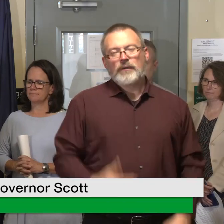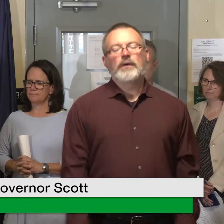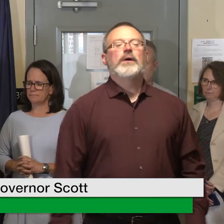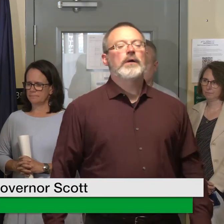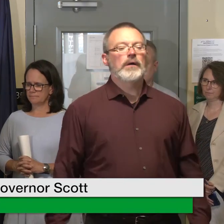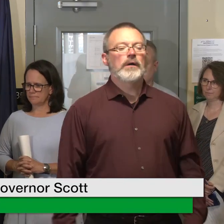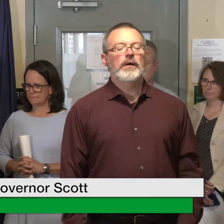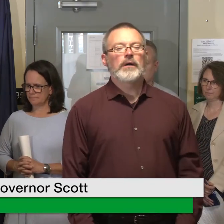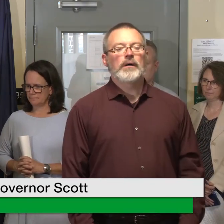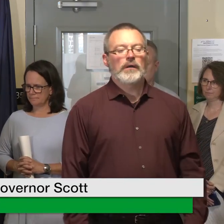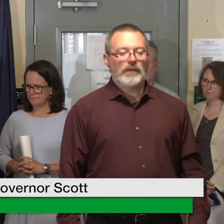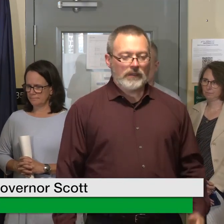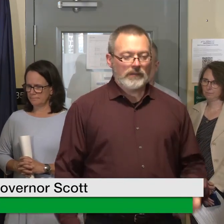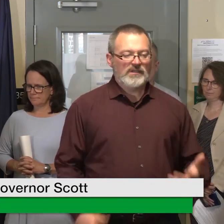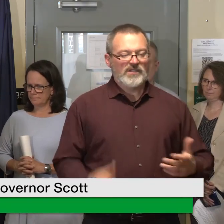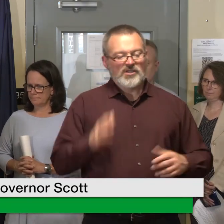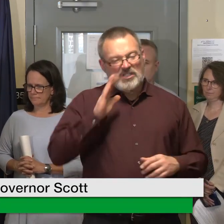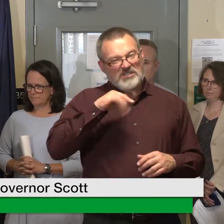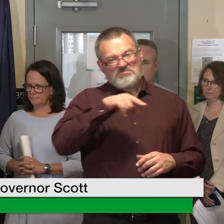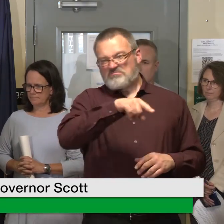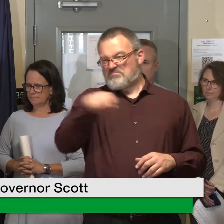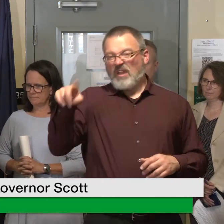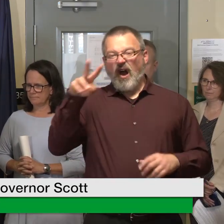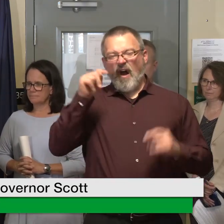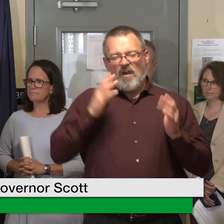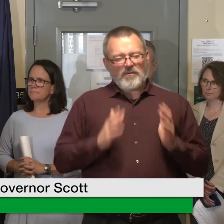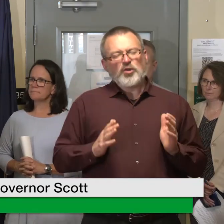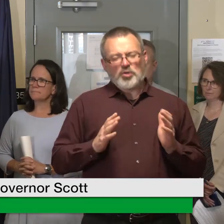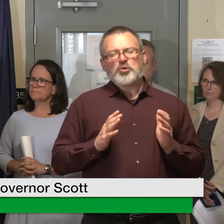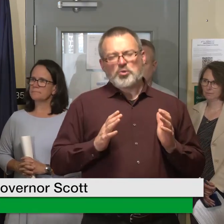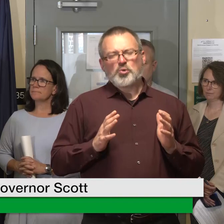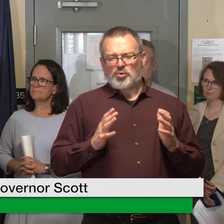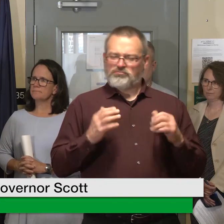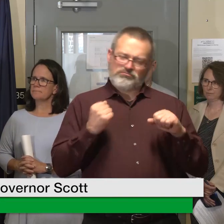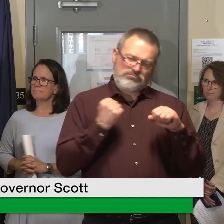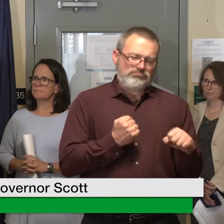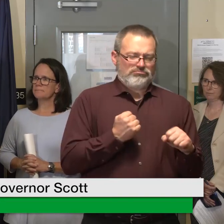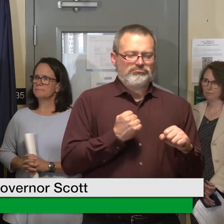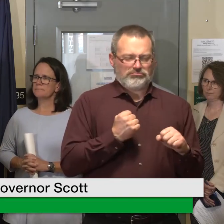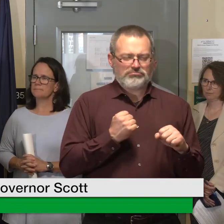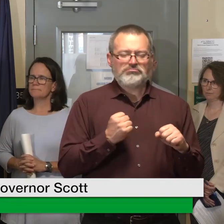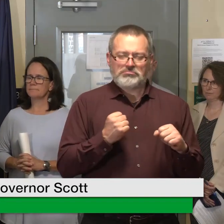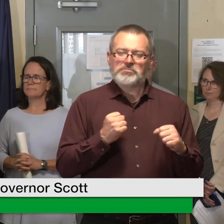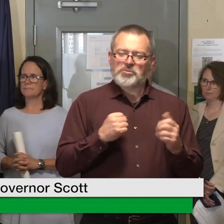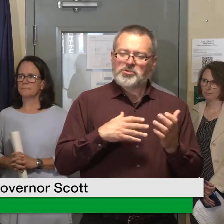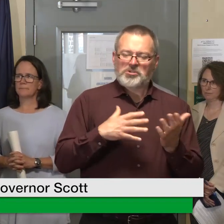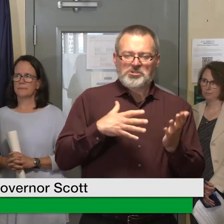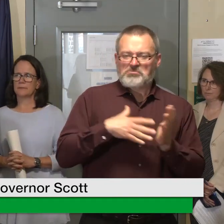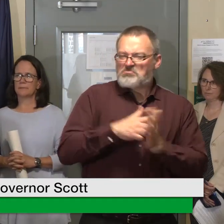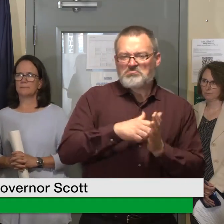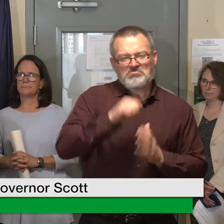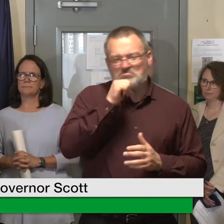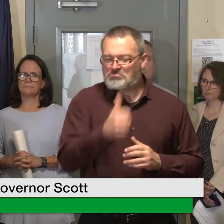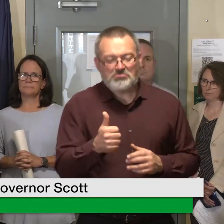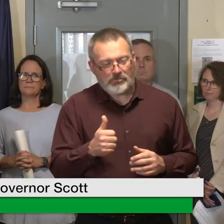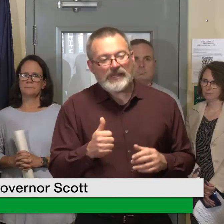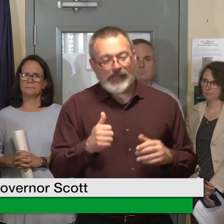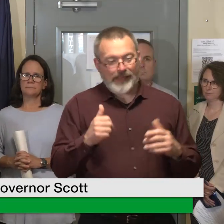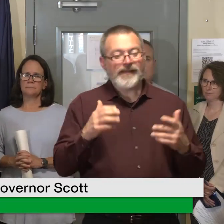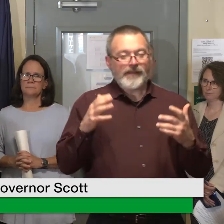boy, Vermonters are resilient, and they're going to, you know, do the best they can to get through it, and we'll be there to support them in any way we can.